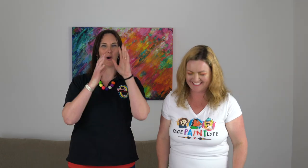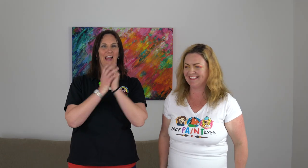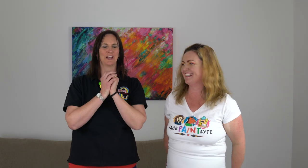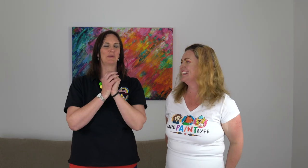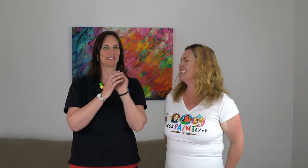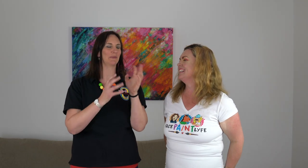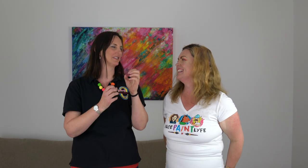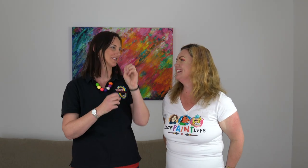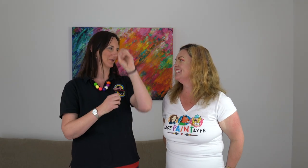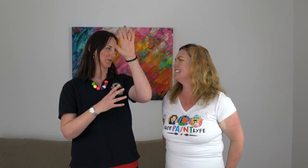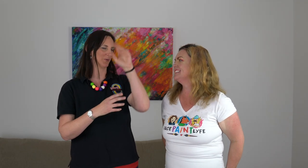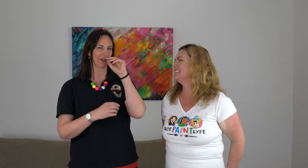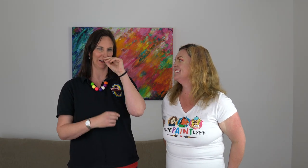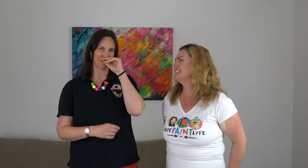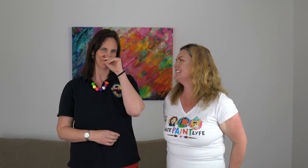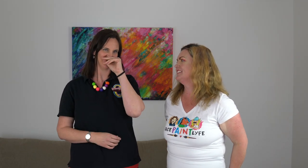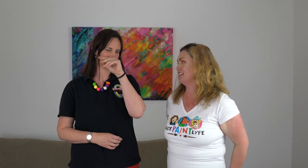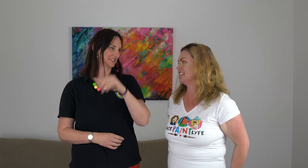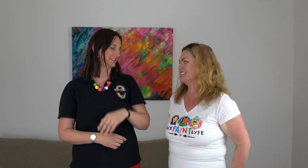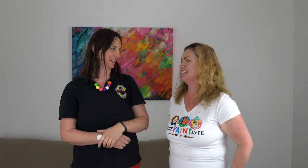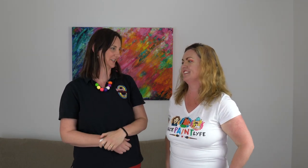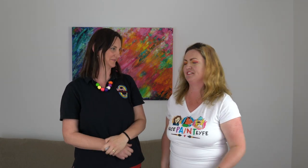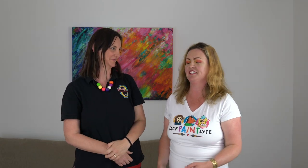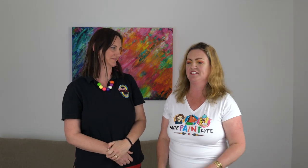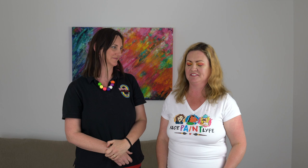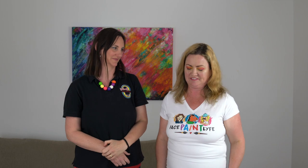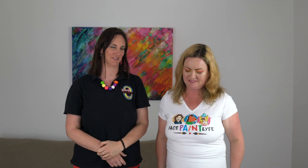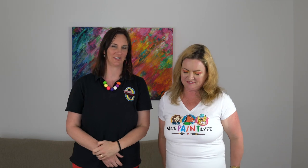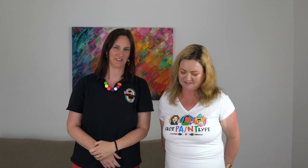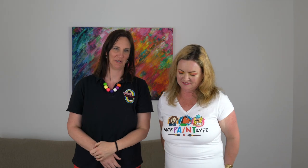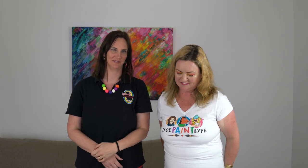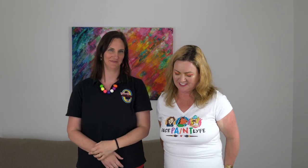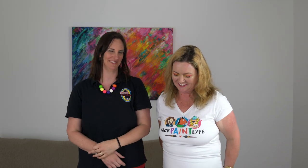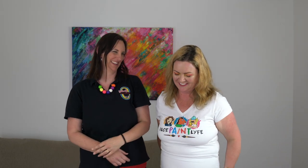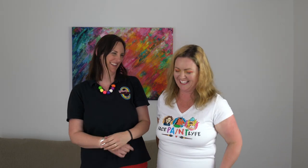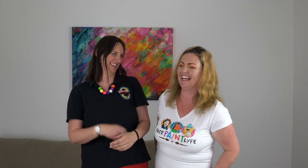Whale, it'd be something to do with the water. You reckon? Yeah. Okay, cool. Trust me.